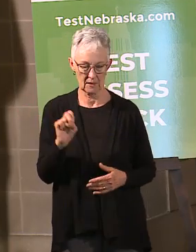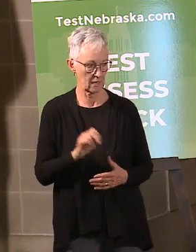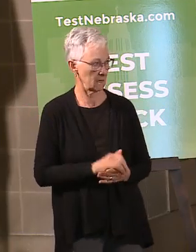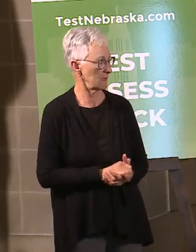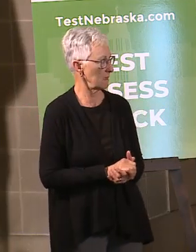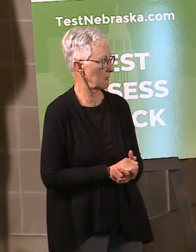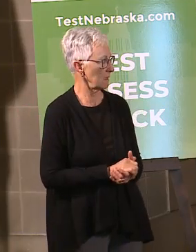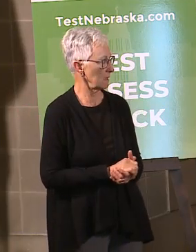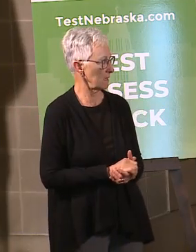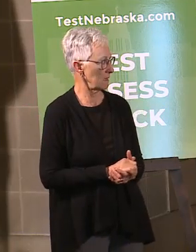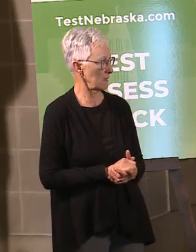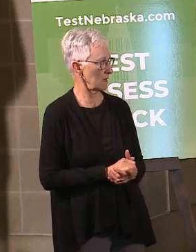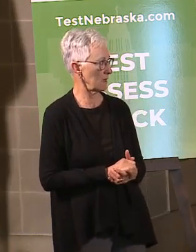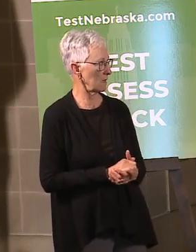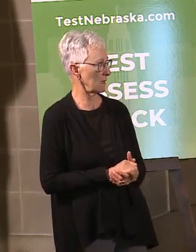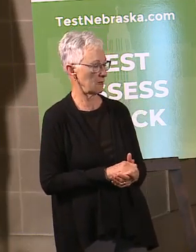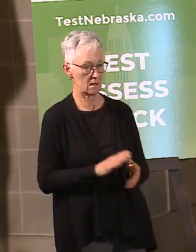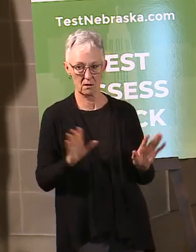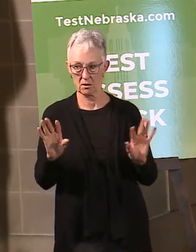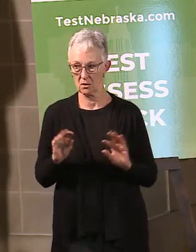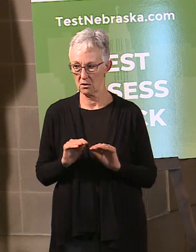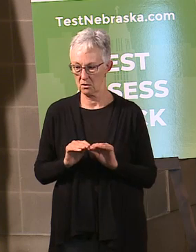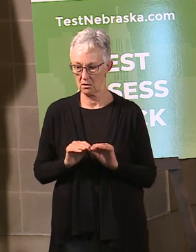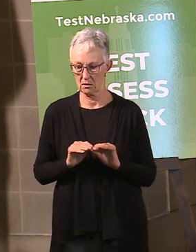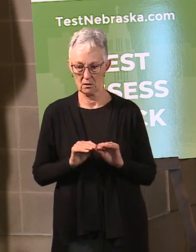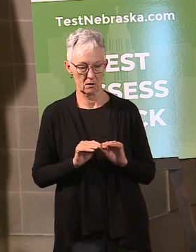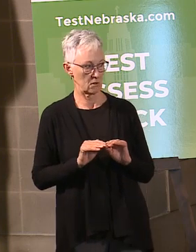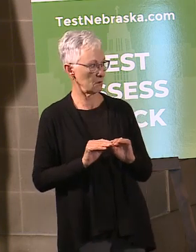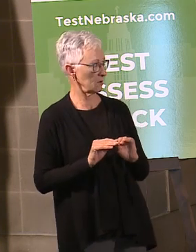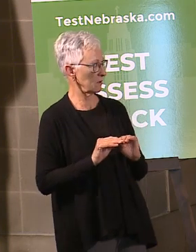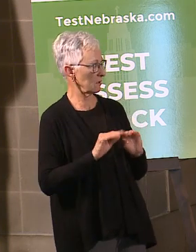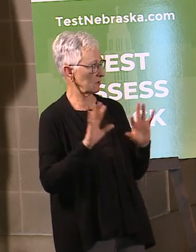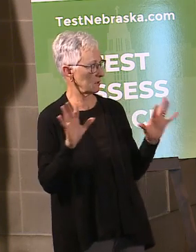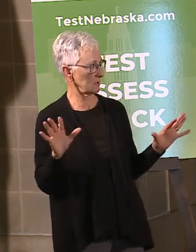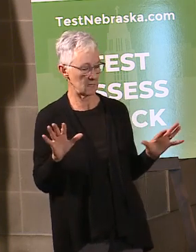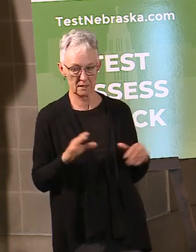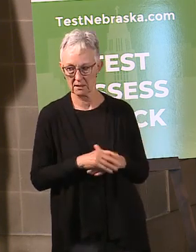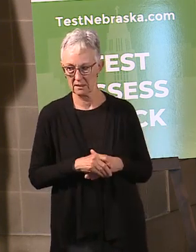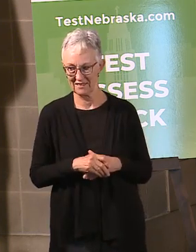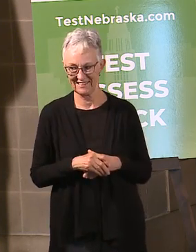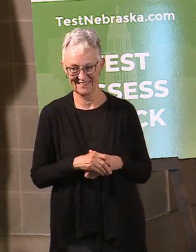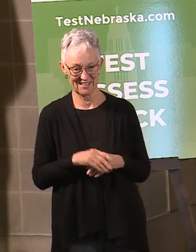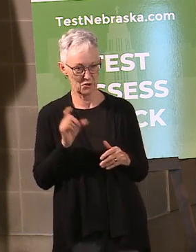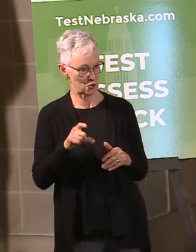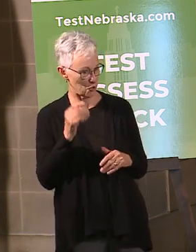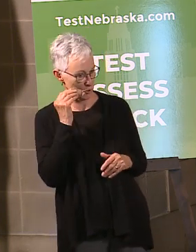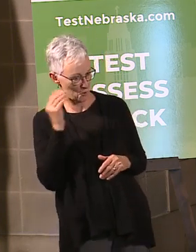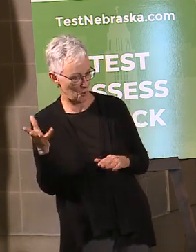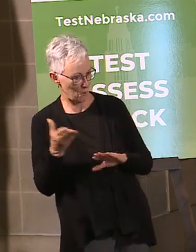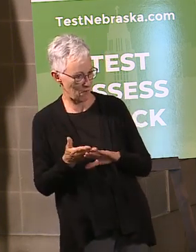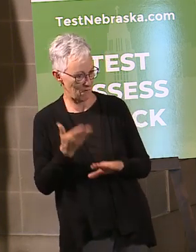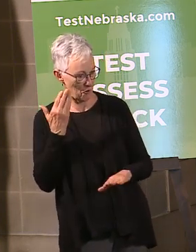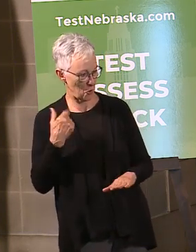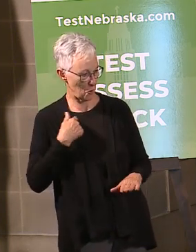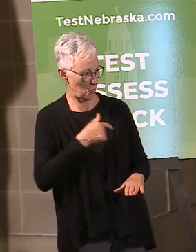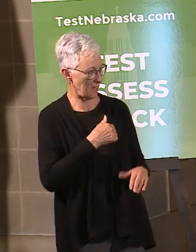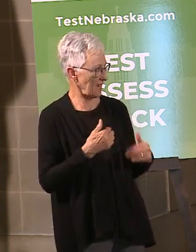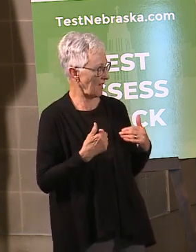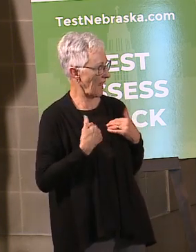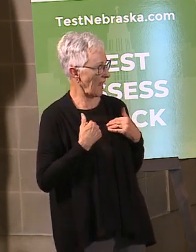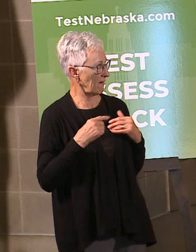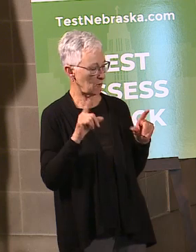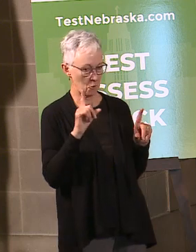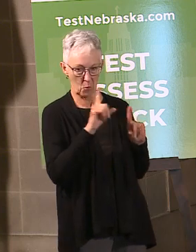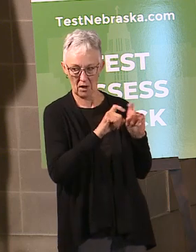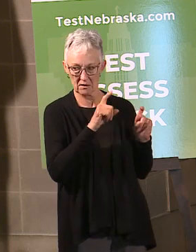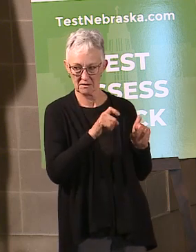we will clearly, Steve's not been watching my press conference because I didn't know how this goes. Sorry, Steve, we should have briefed you on this. We're going to go to the questions that were submitted